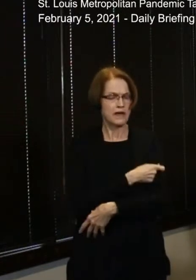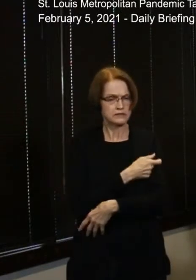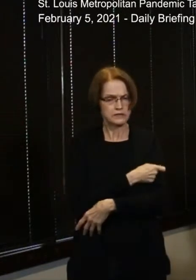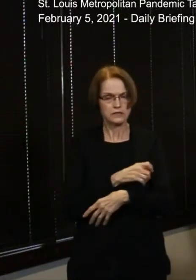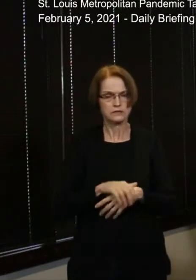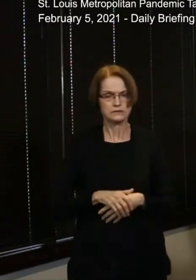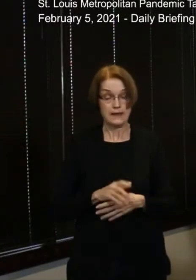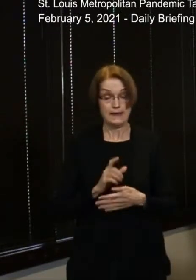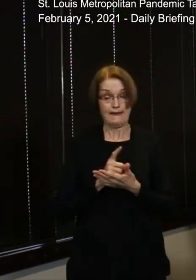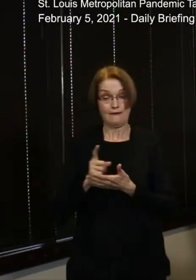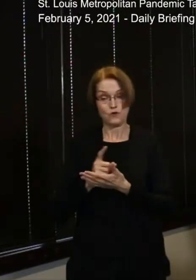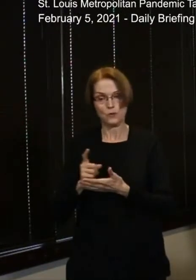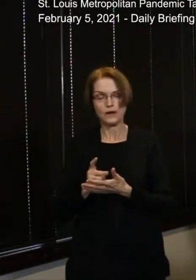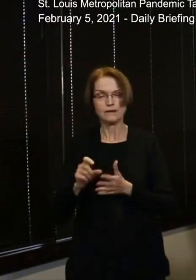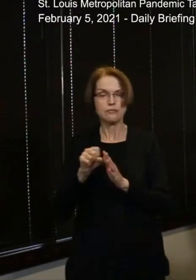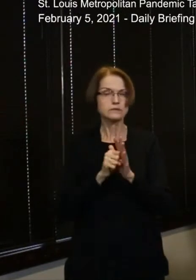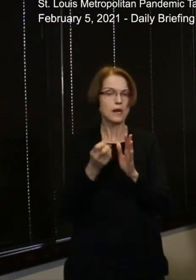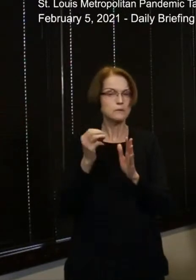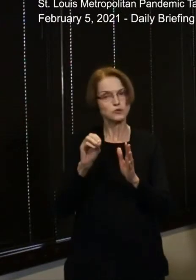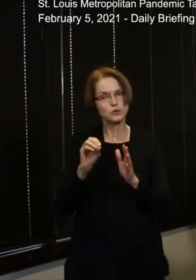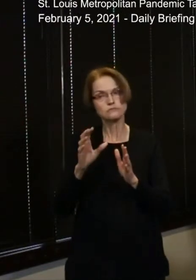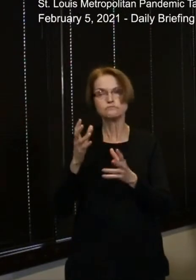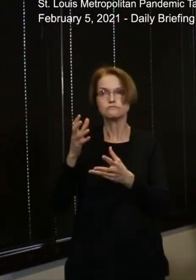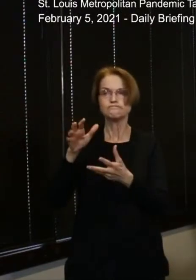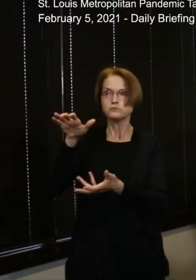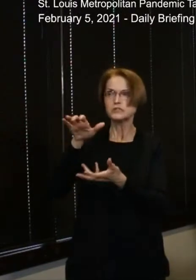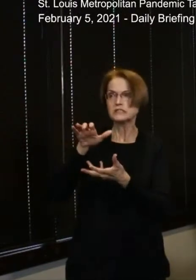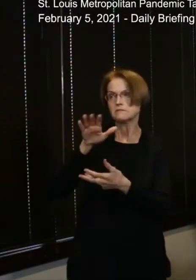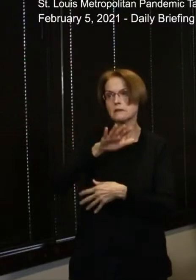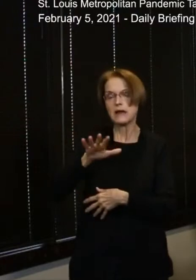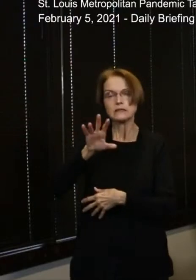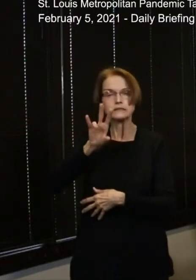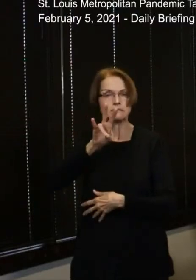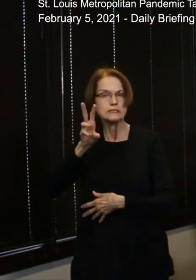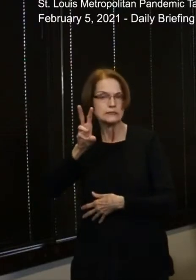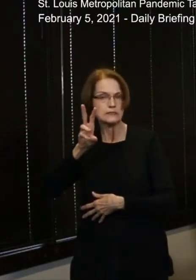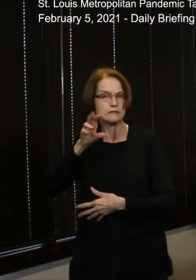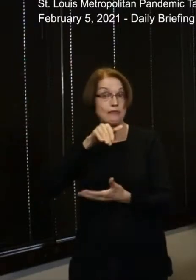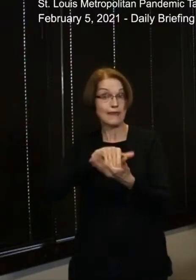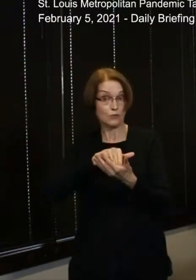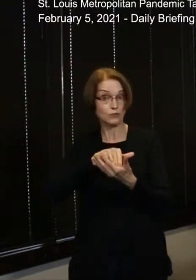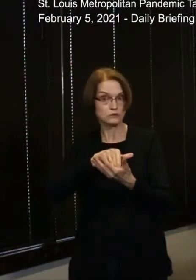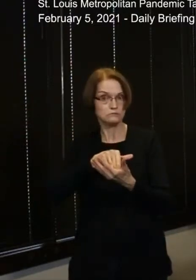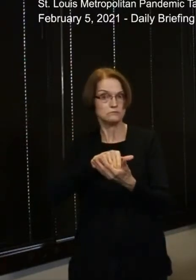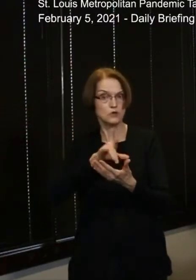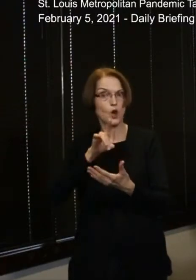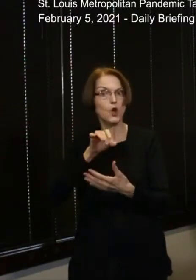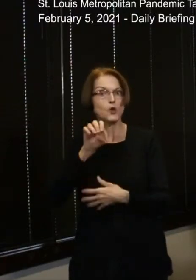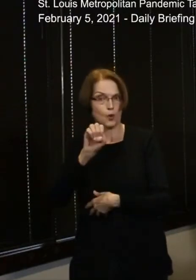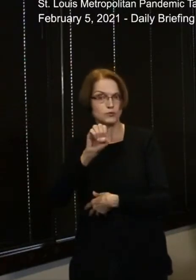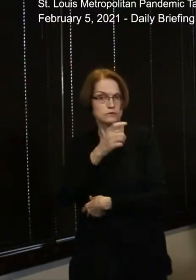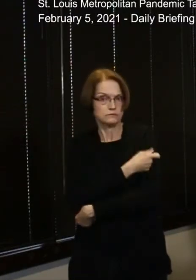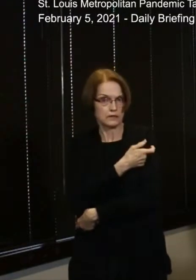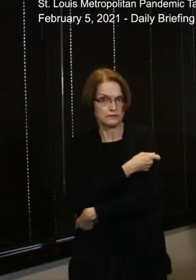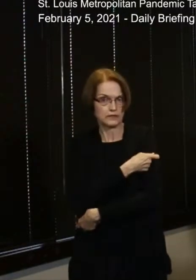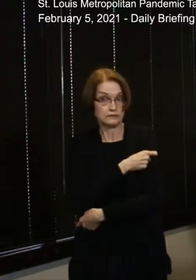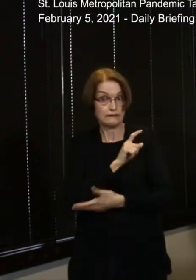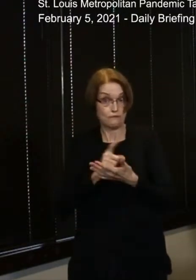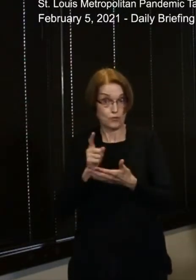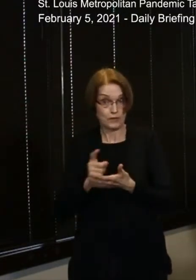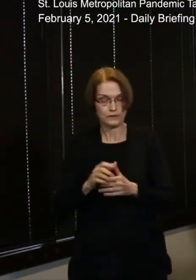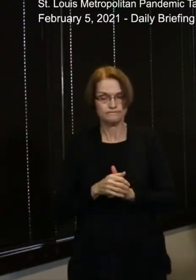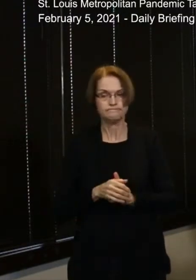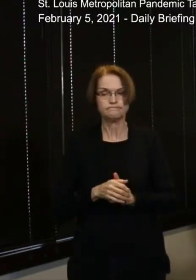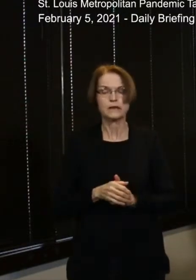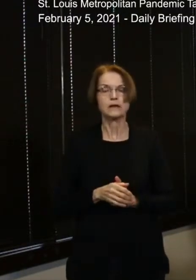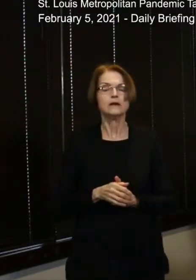the state of Missouri receives around 76,000 doses per week. Now, of that, and you may have heard